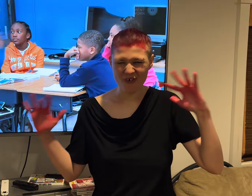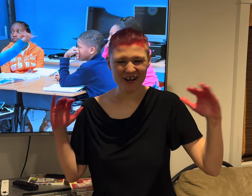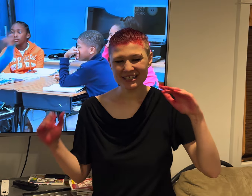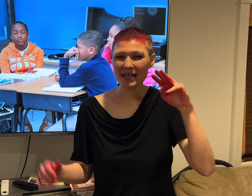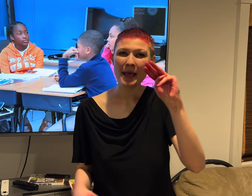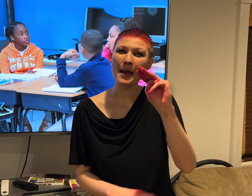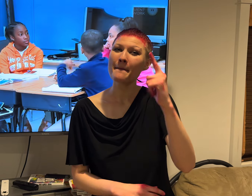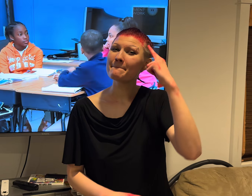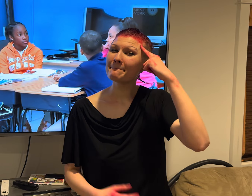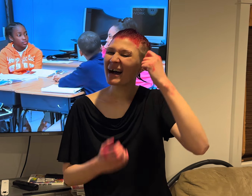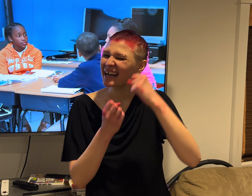Concert what?